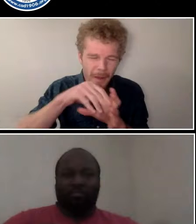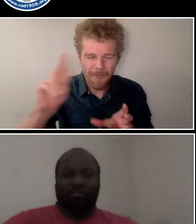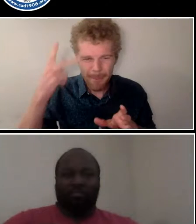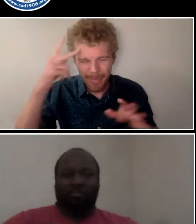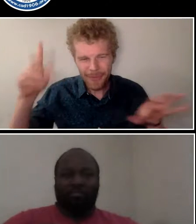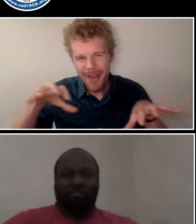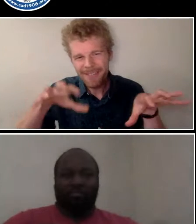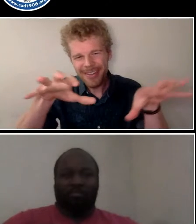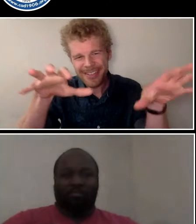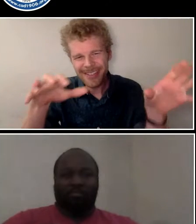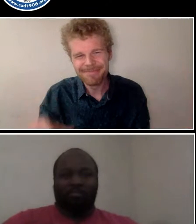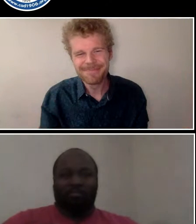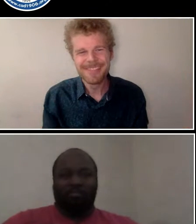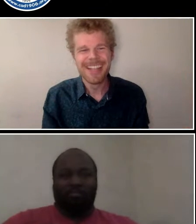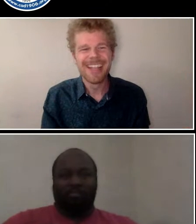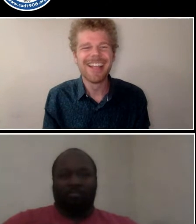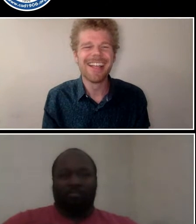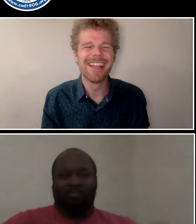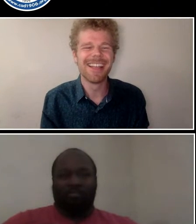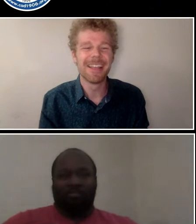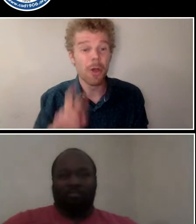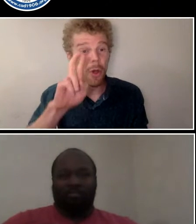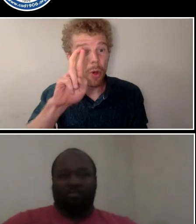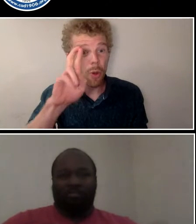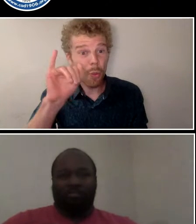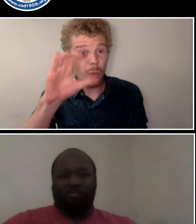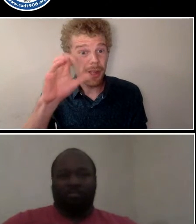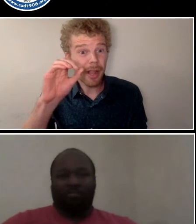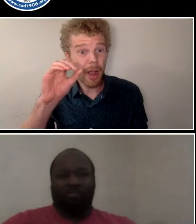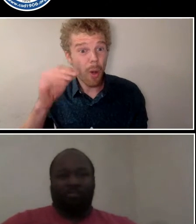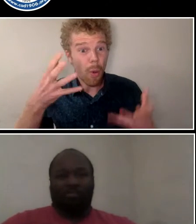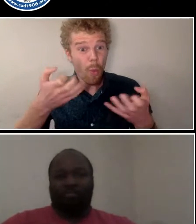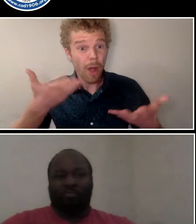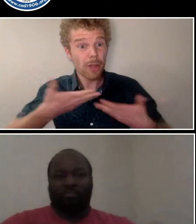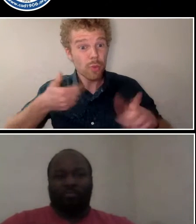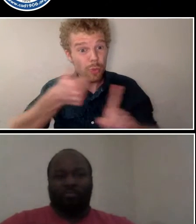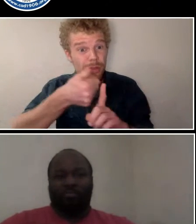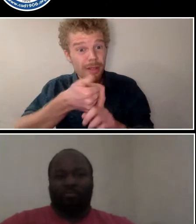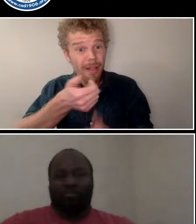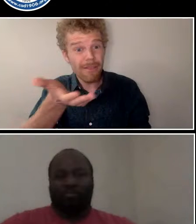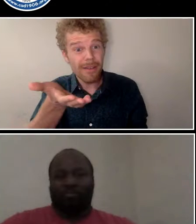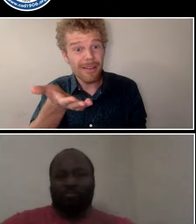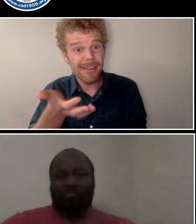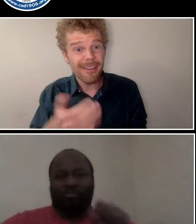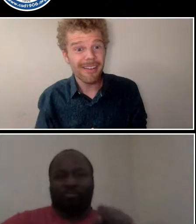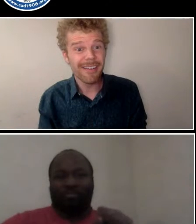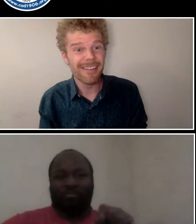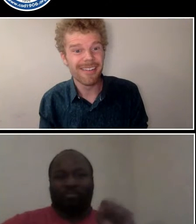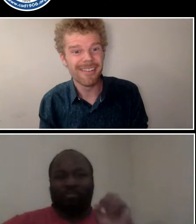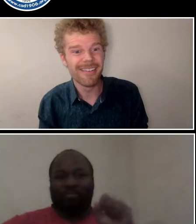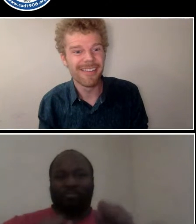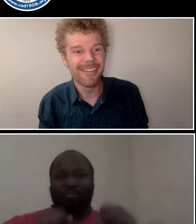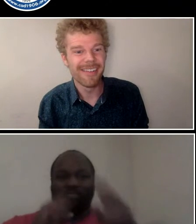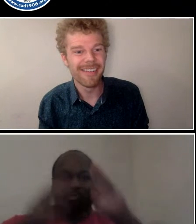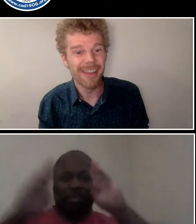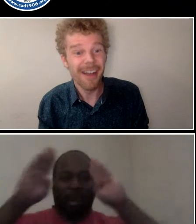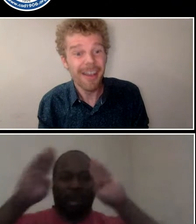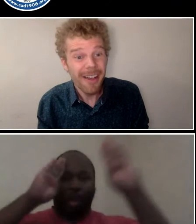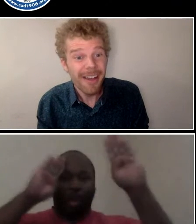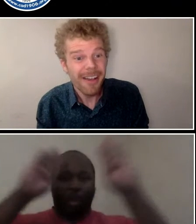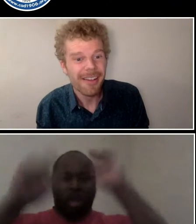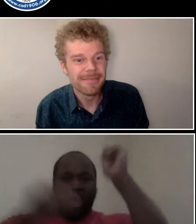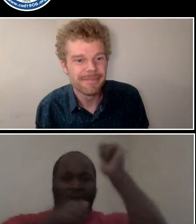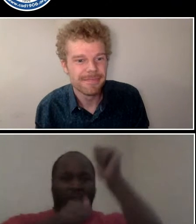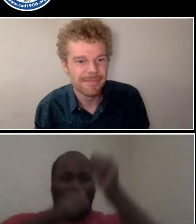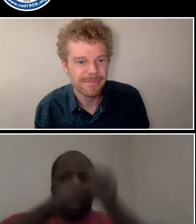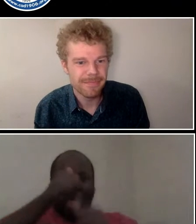attended RIT, and then came to DC, where I became involved in political activism. Rico, would you like to go ahead